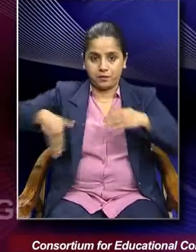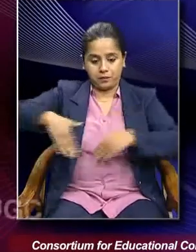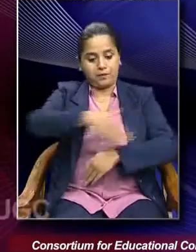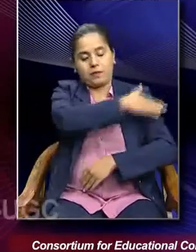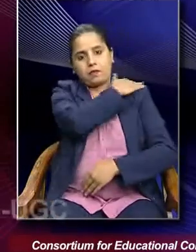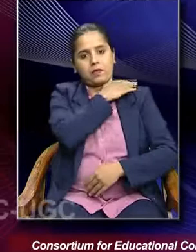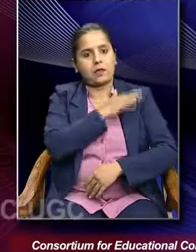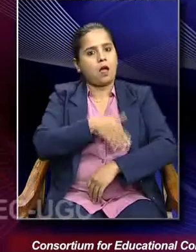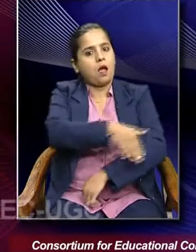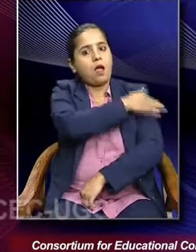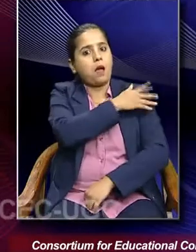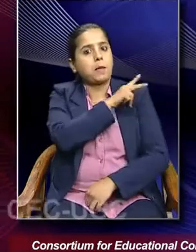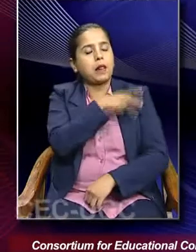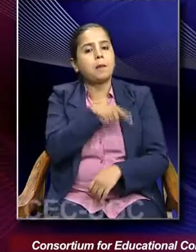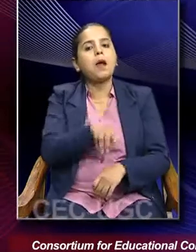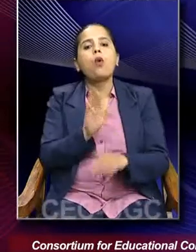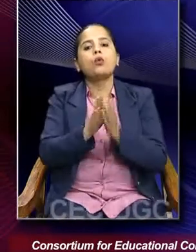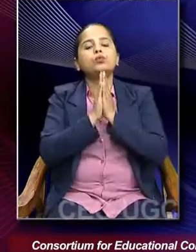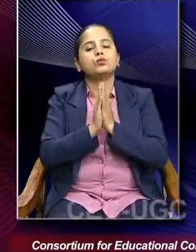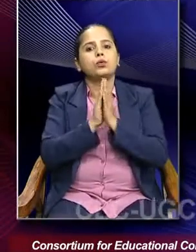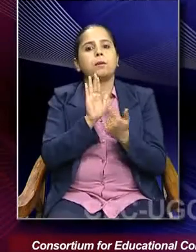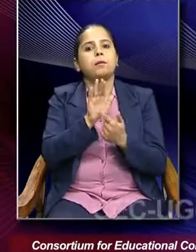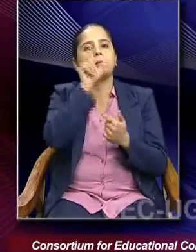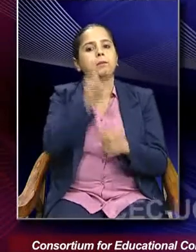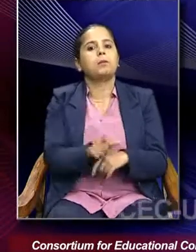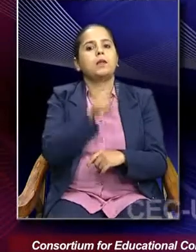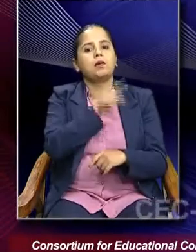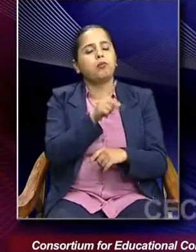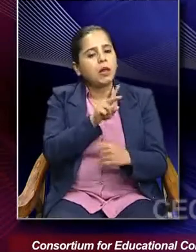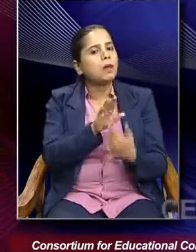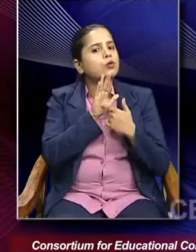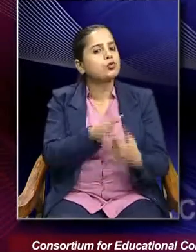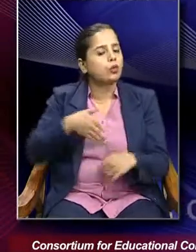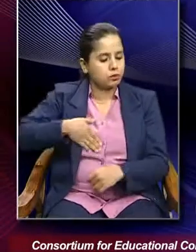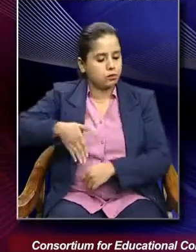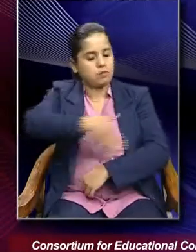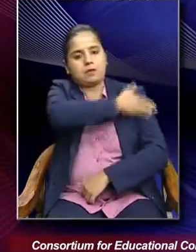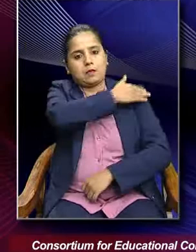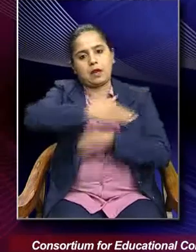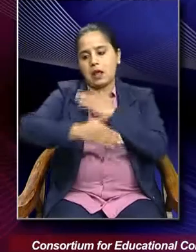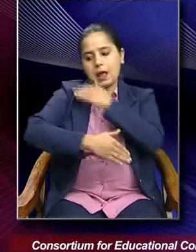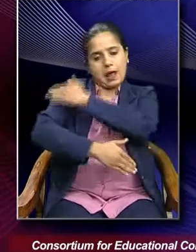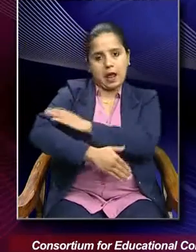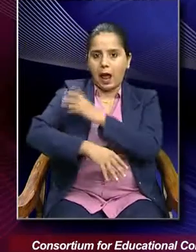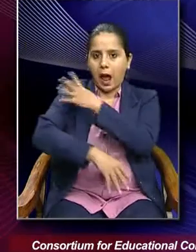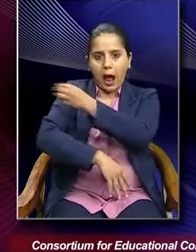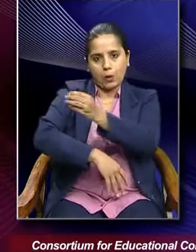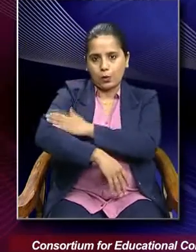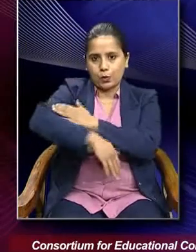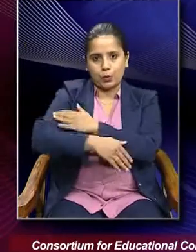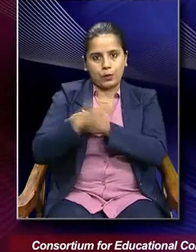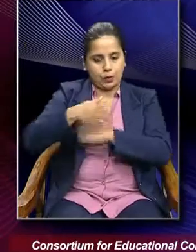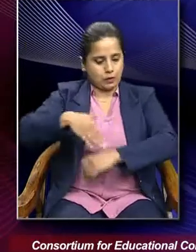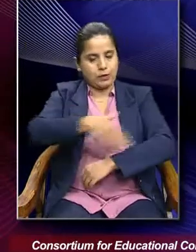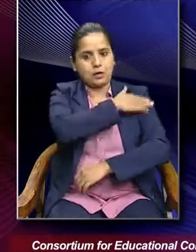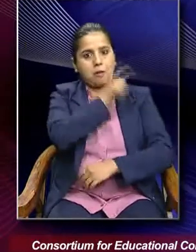the left shoulder, indicating that it belongs to that of a priest. And the